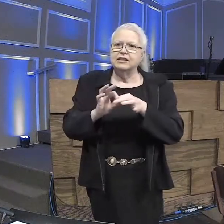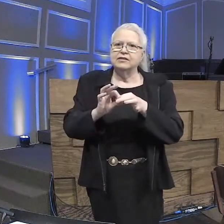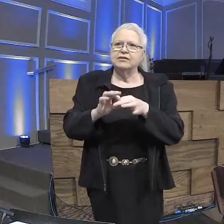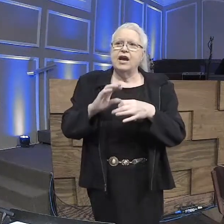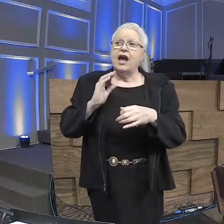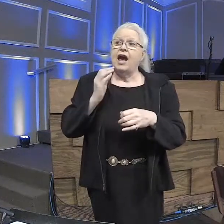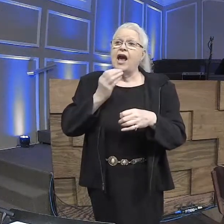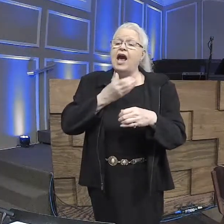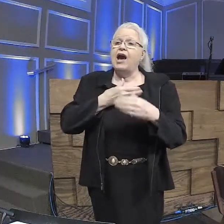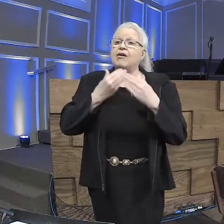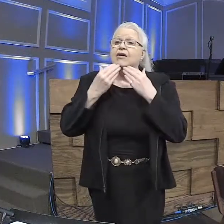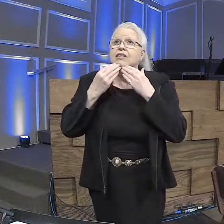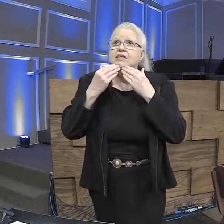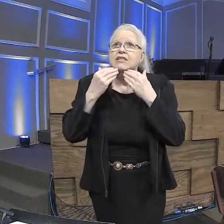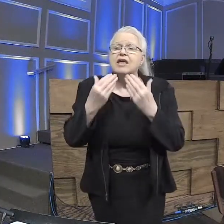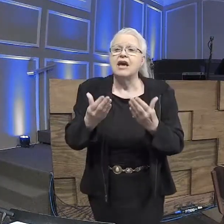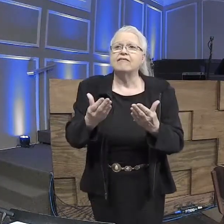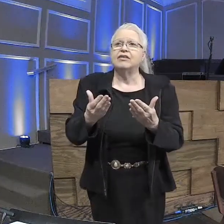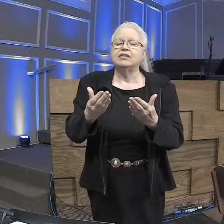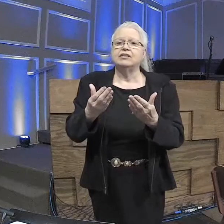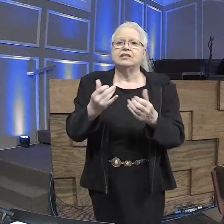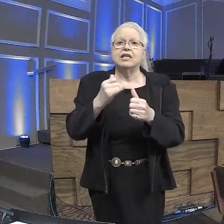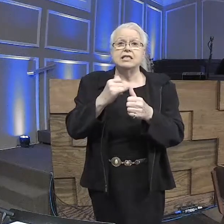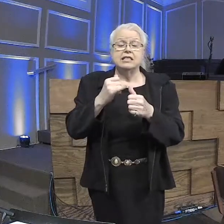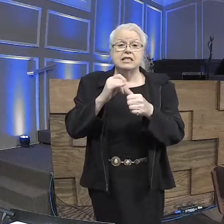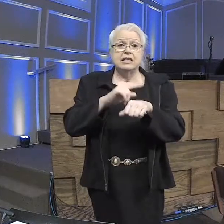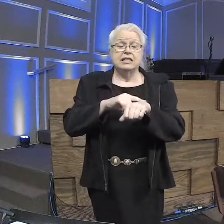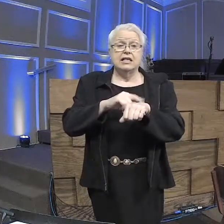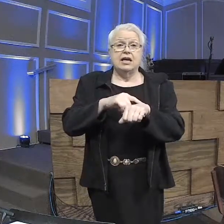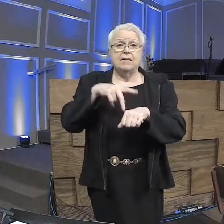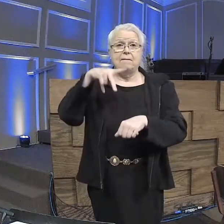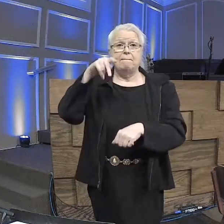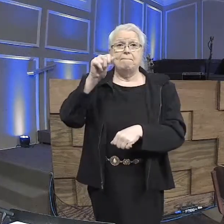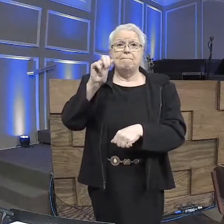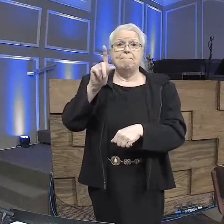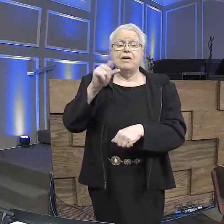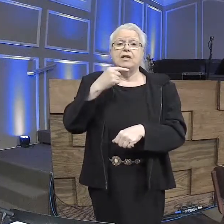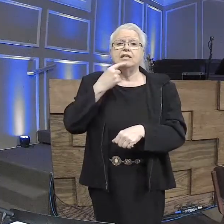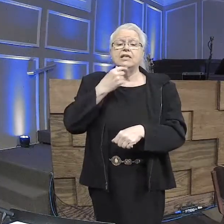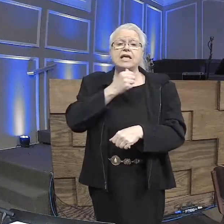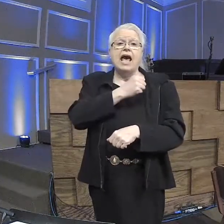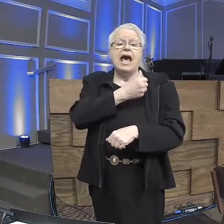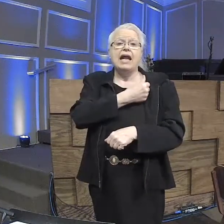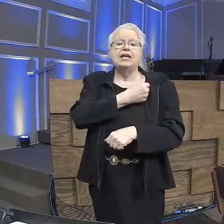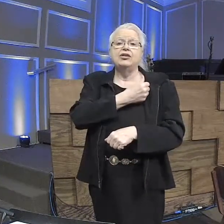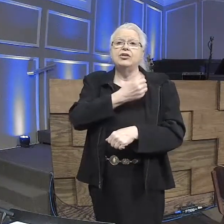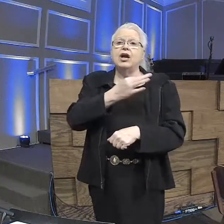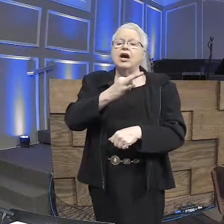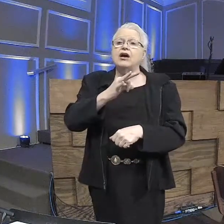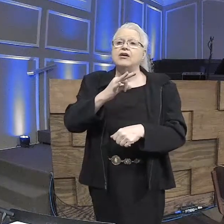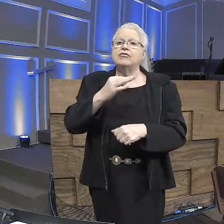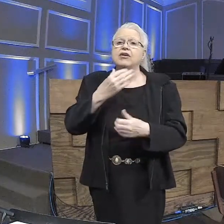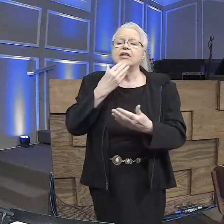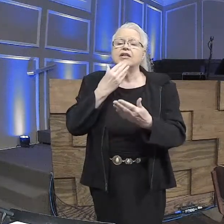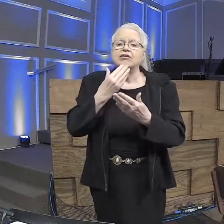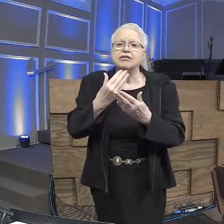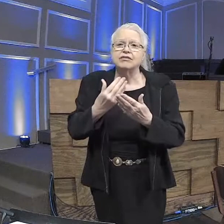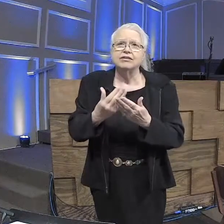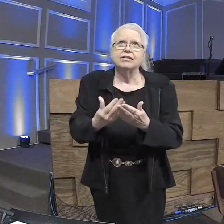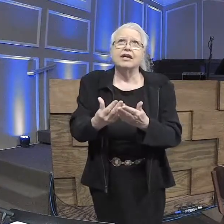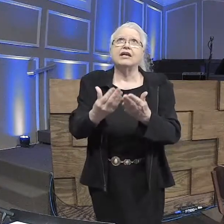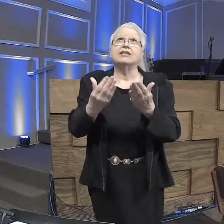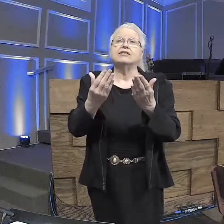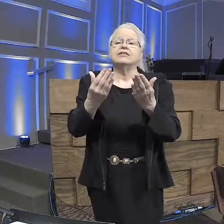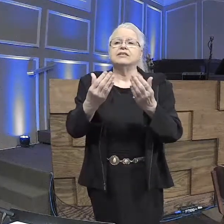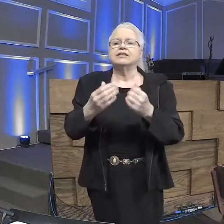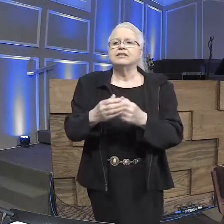gratefulness. 6 times in 4 chapters, Paul brings up this attitude of gratitude. Here in chapter 2,